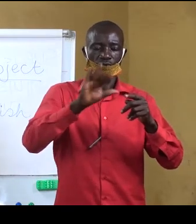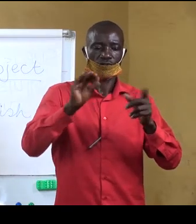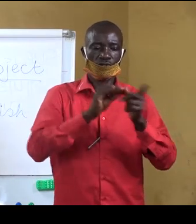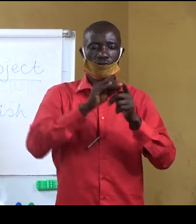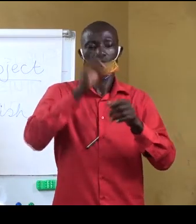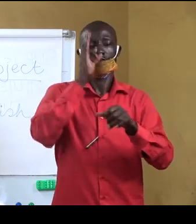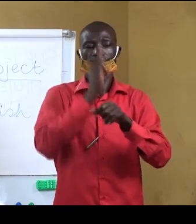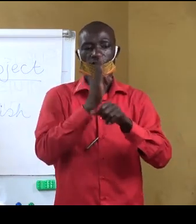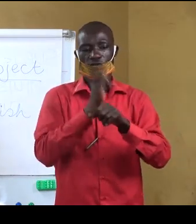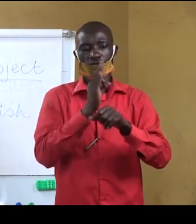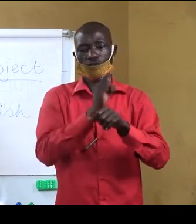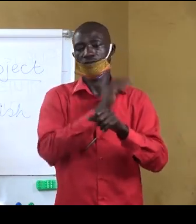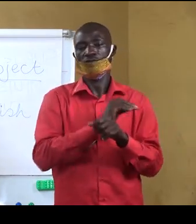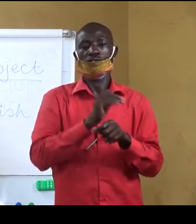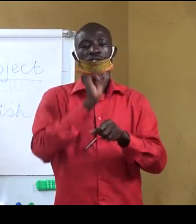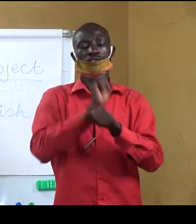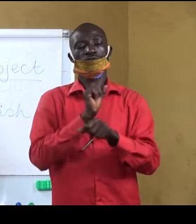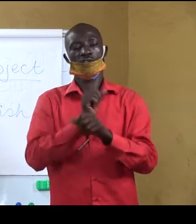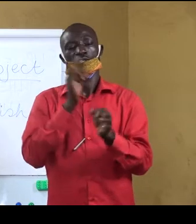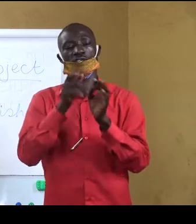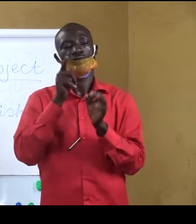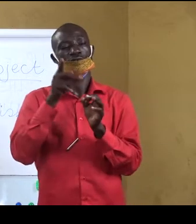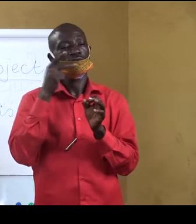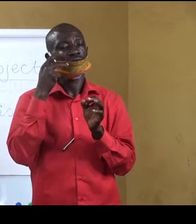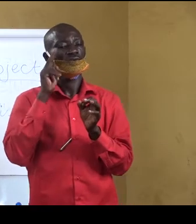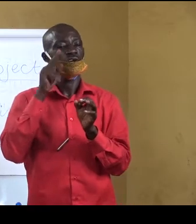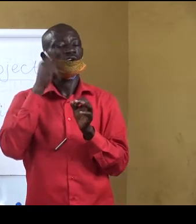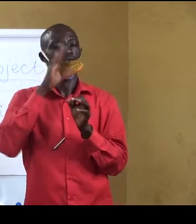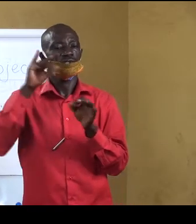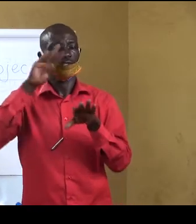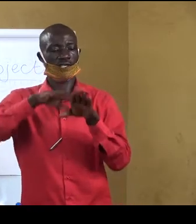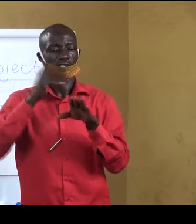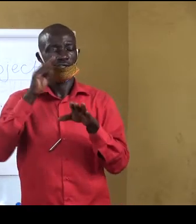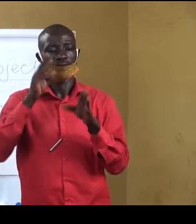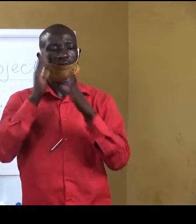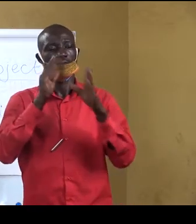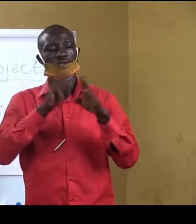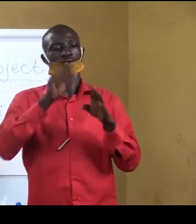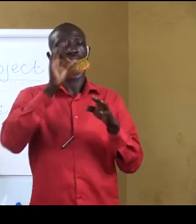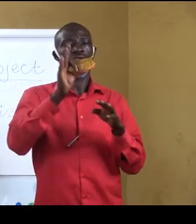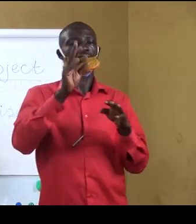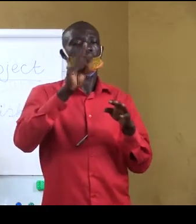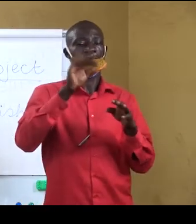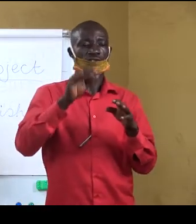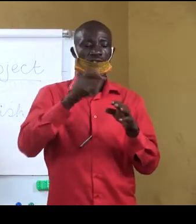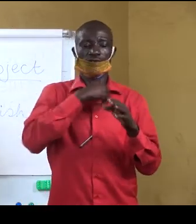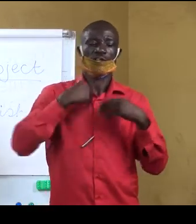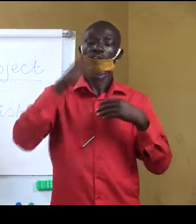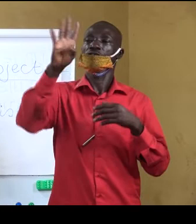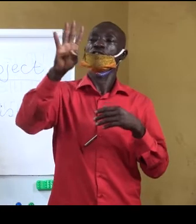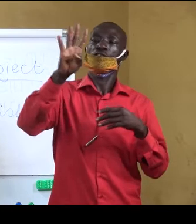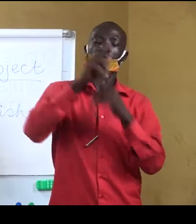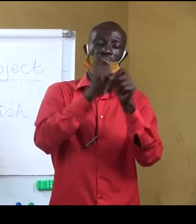function. Now, if you're looking at them according to function, then we have 4 types of